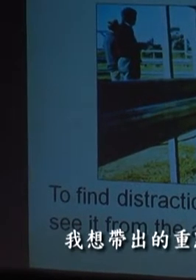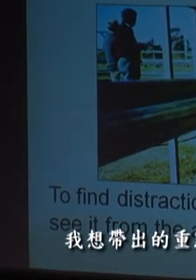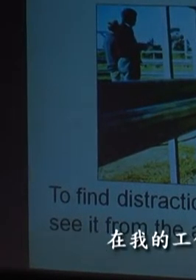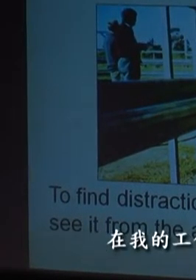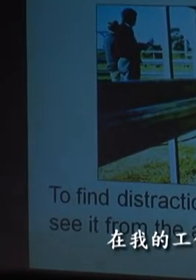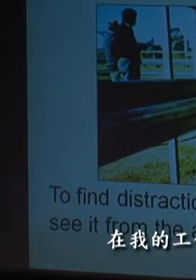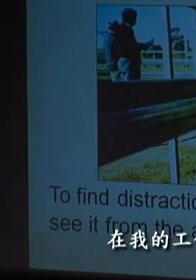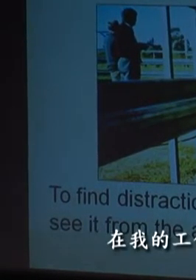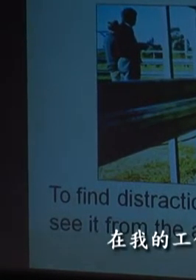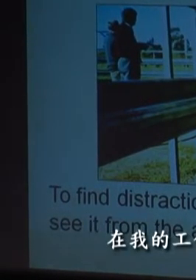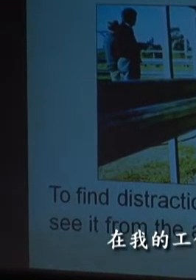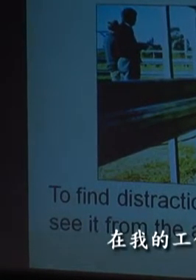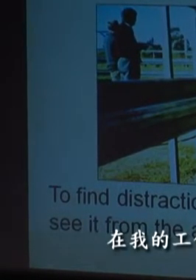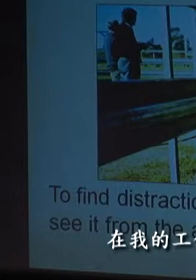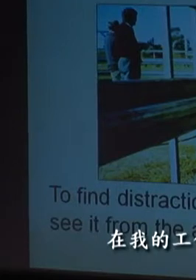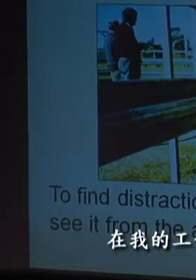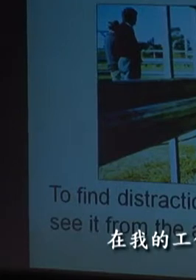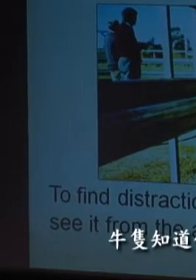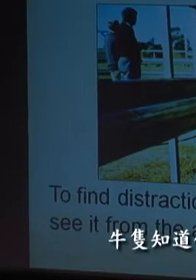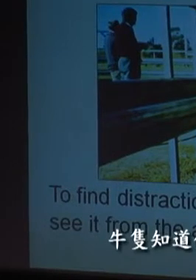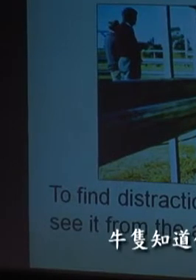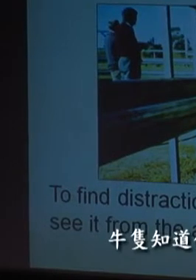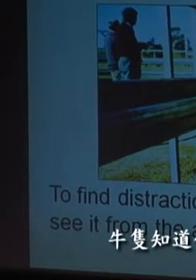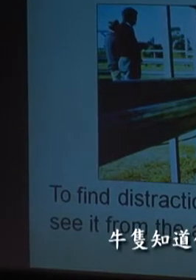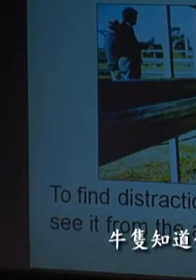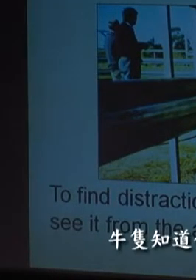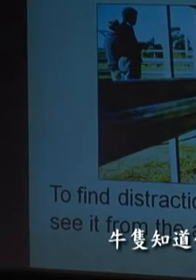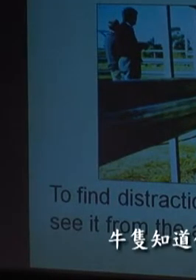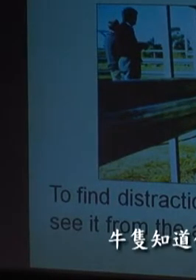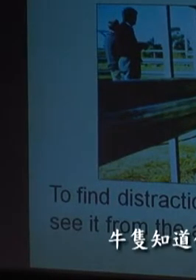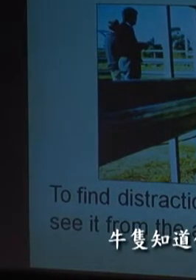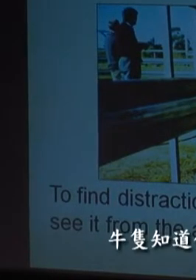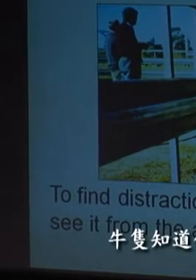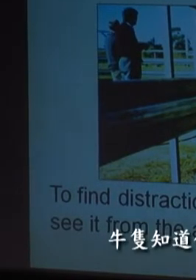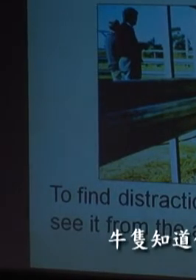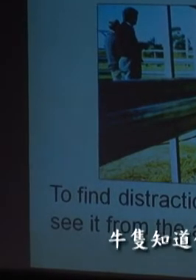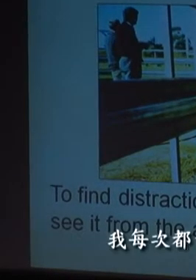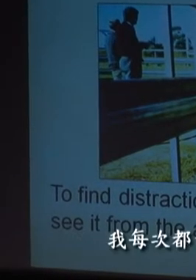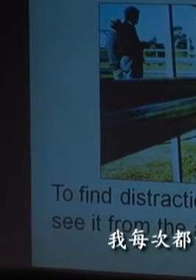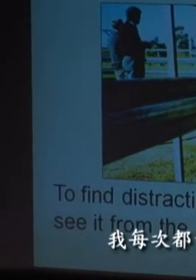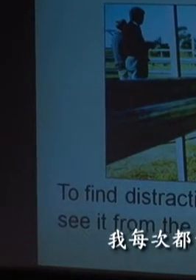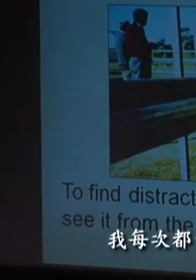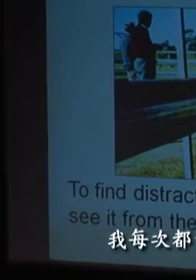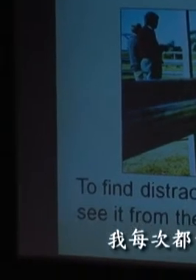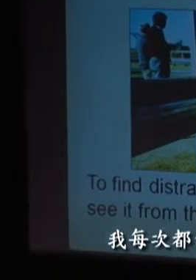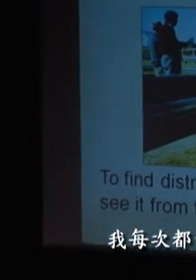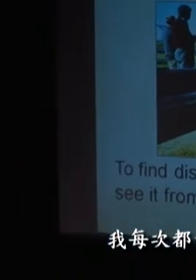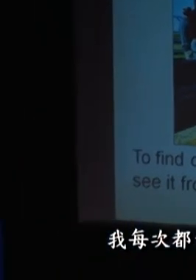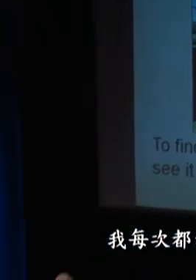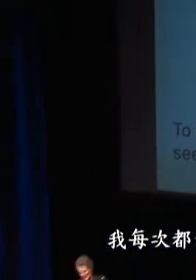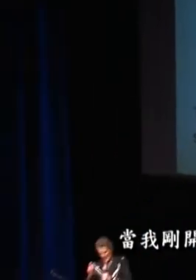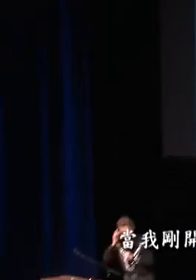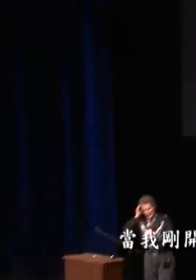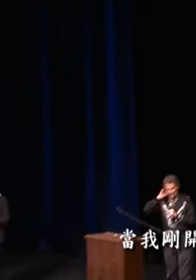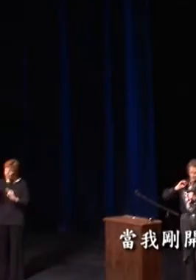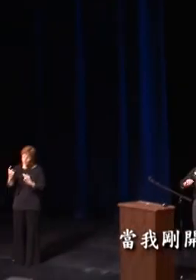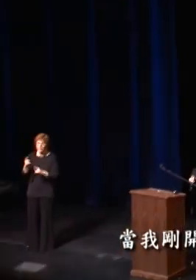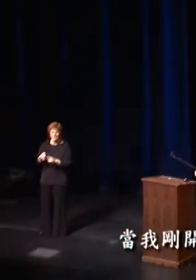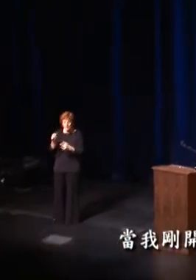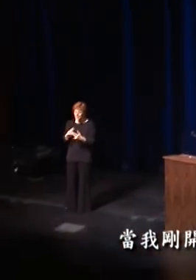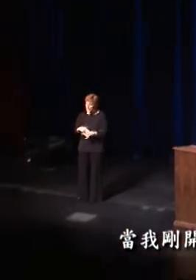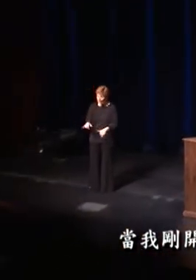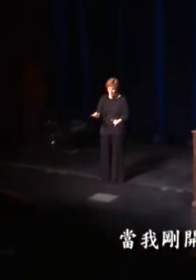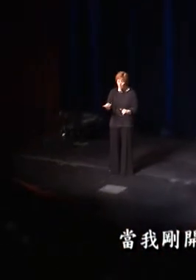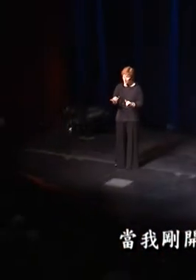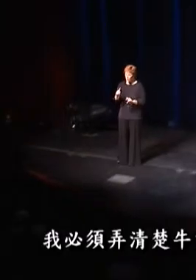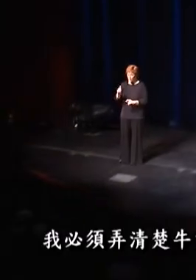detail. And I'm always getting asked in my work, do the cows know they're going to get slaughtered? I get asked that question all the time. And when I first